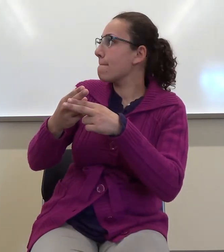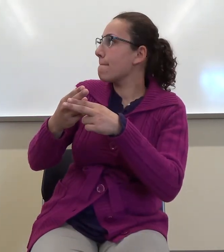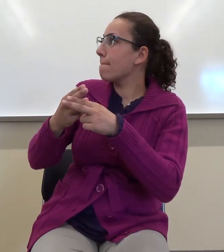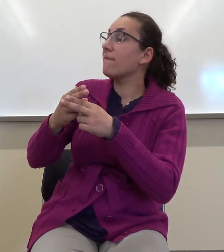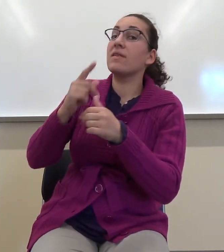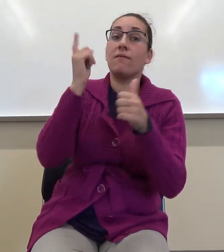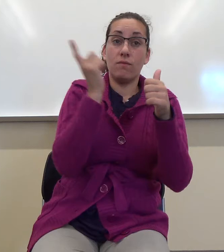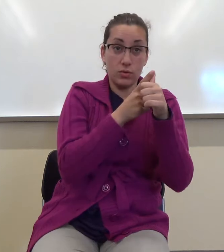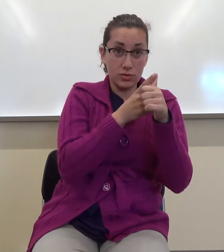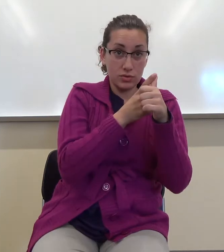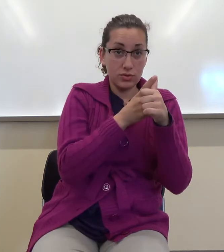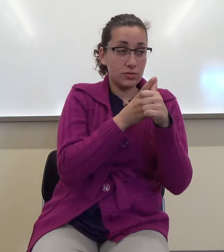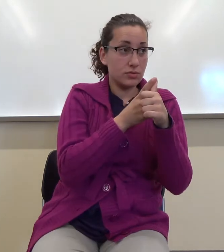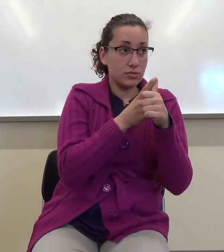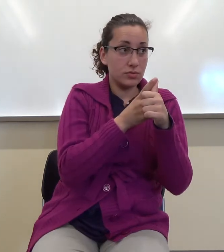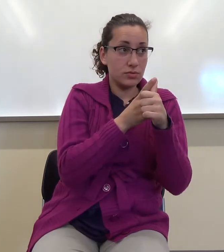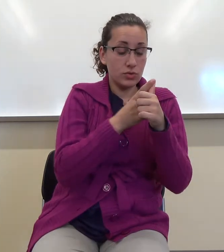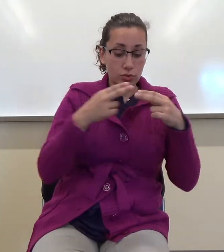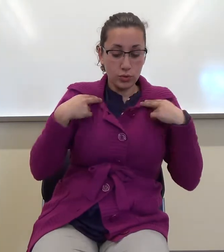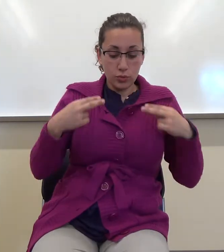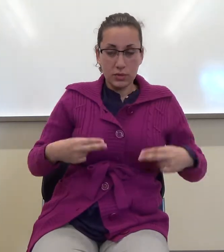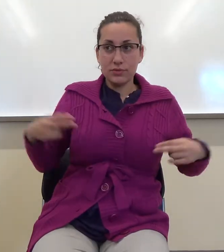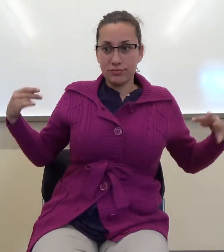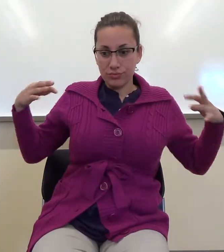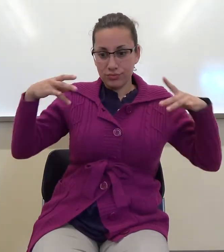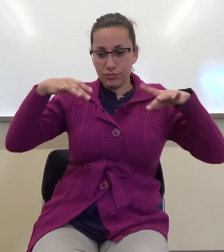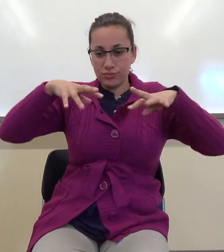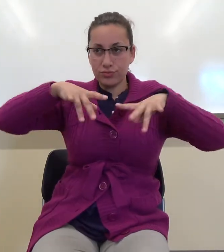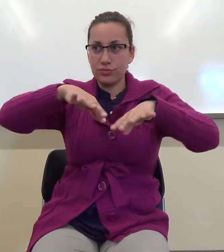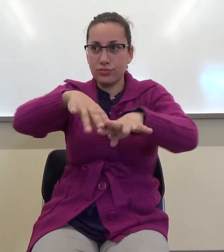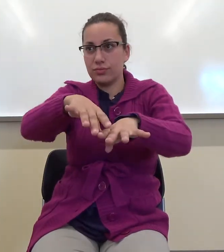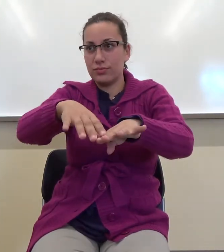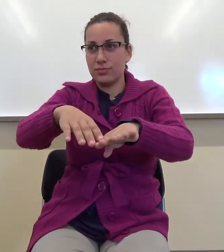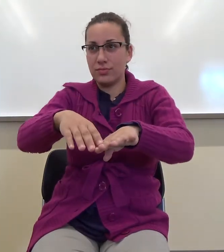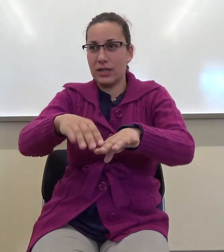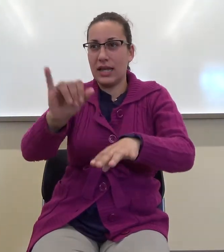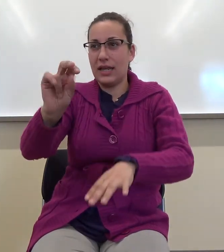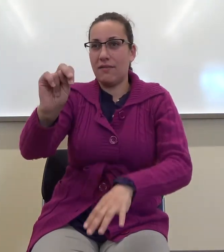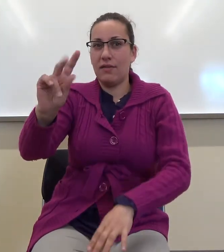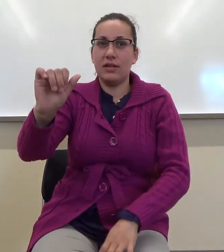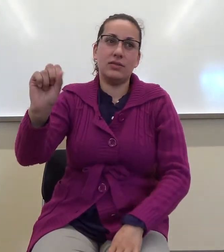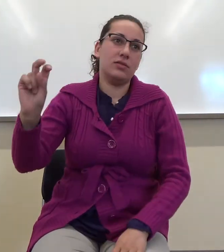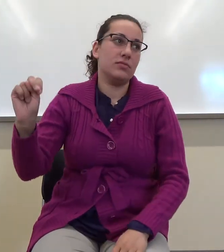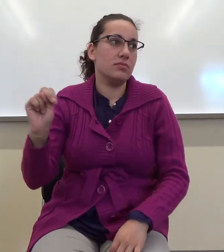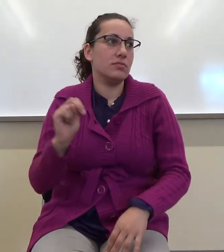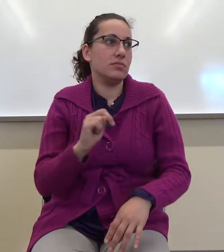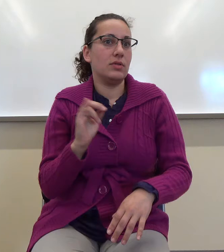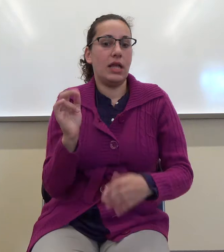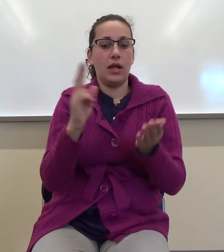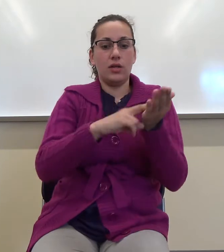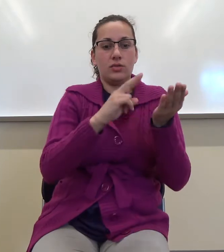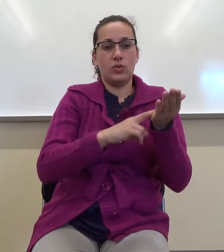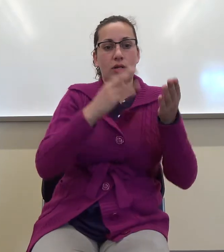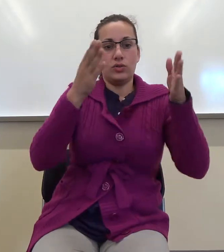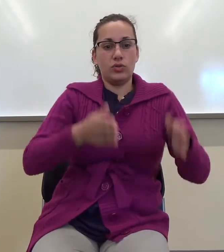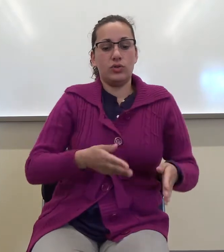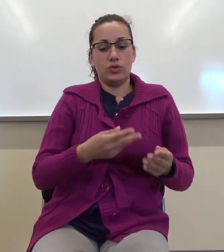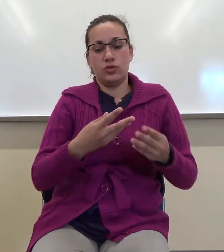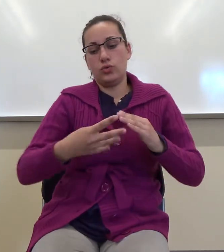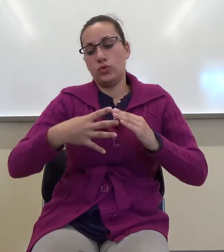is human invasion. When loggers cut forests or contractors drain marshes, animals lose their homes and